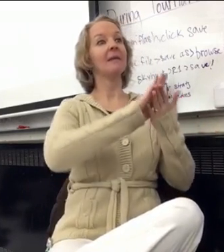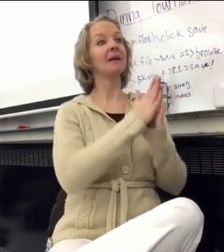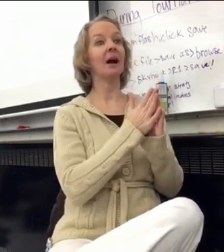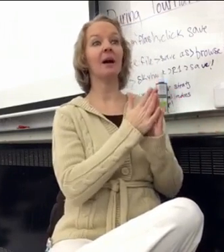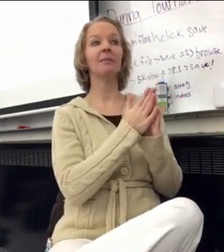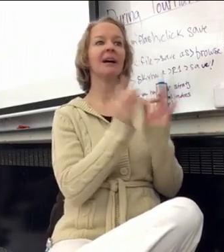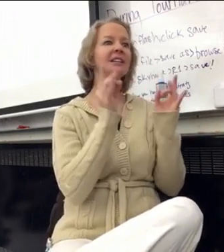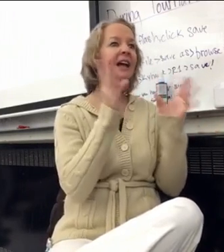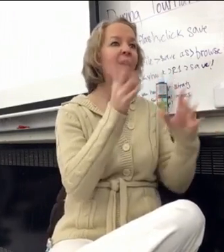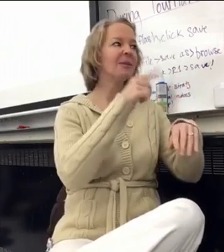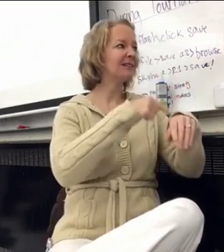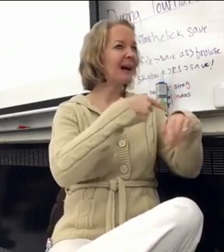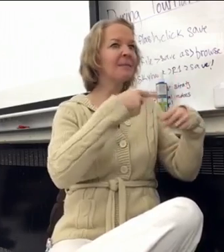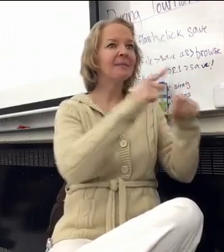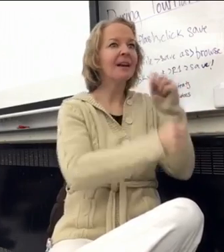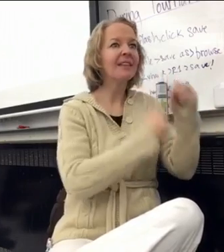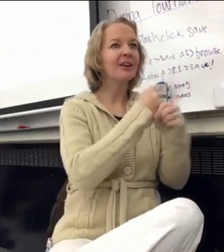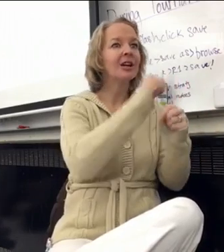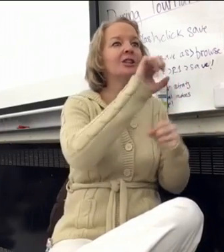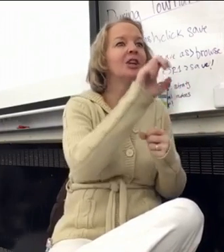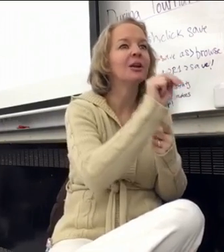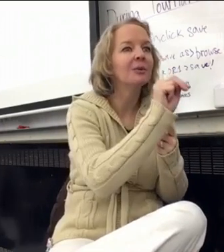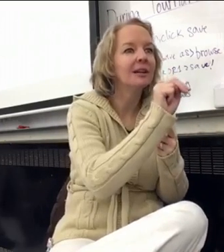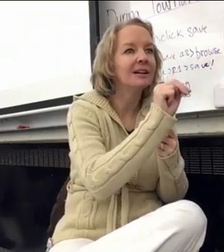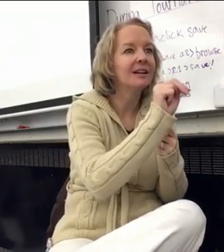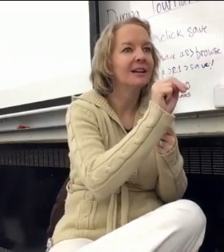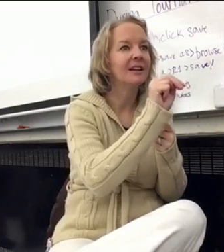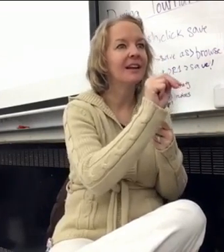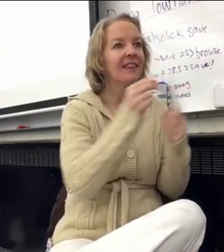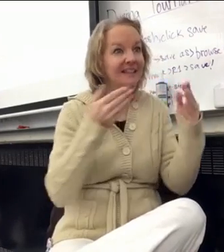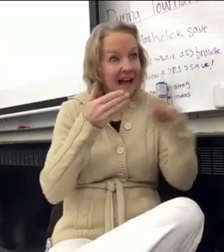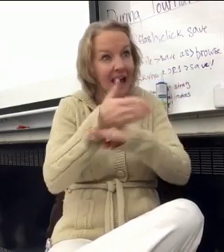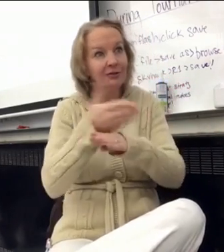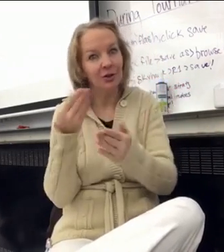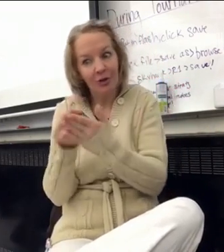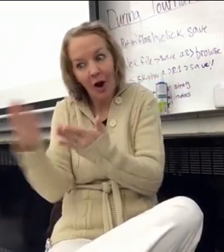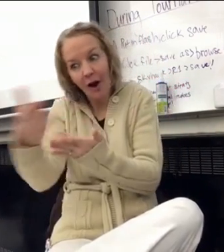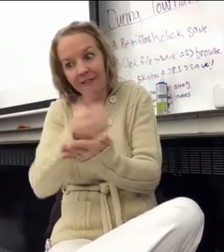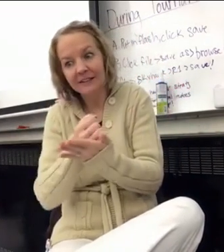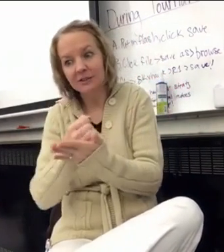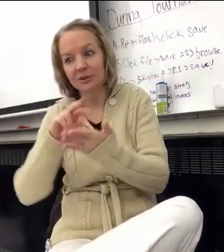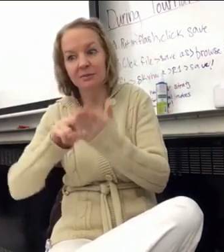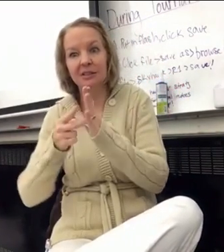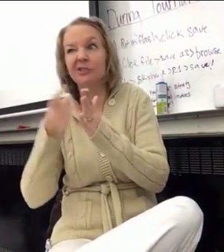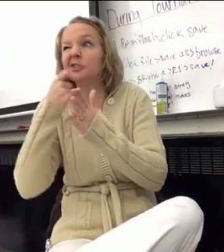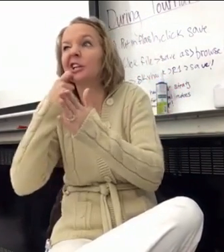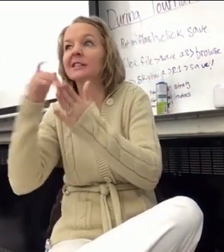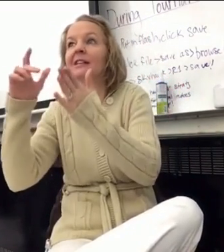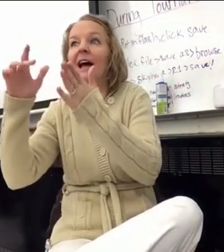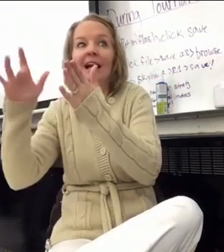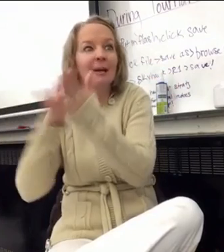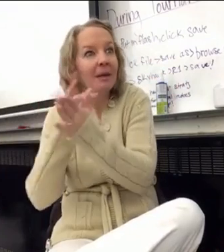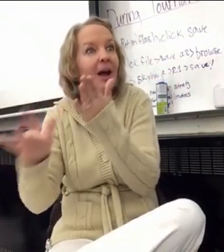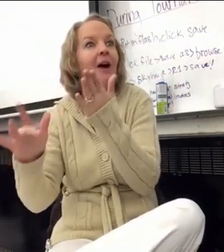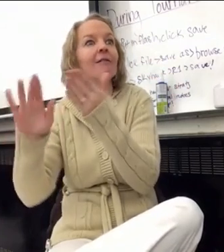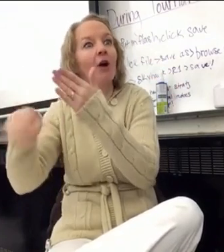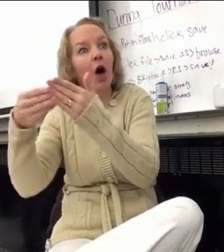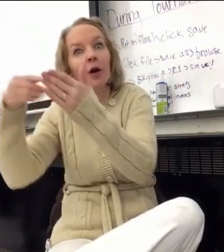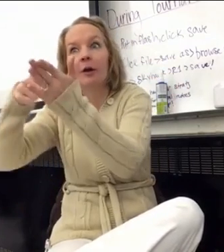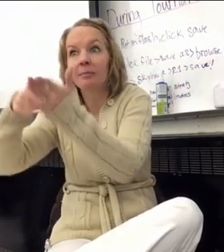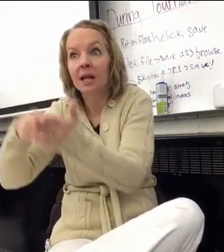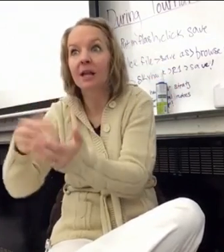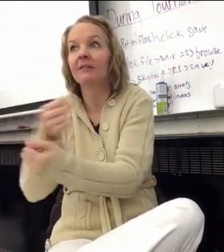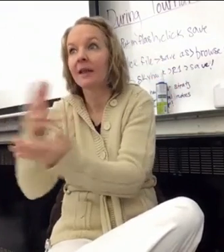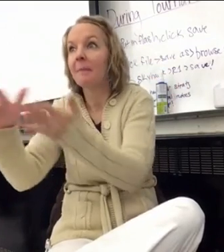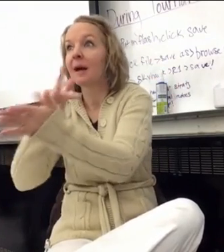time of the year, January. Why that would be is because that's after the harvest, which means you would have had to just pay off your sharecropping landlord.